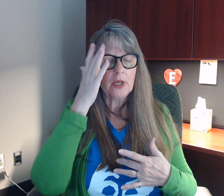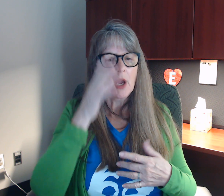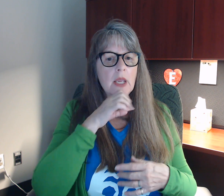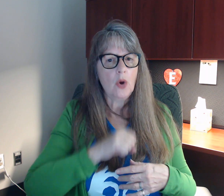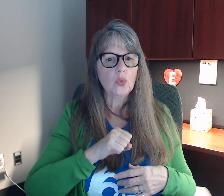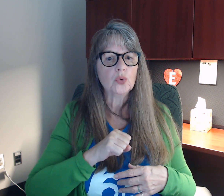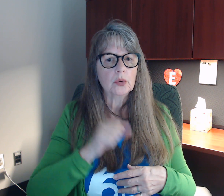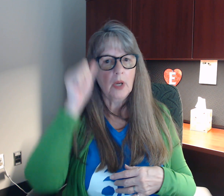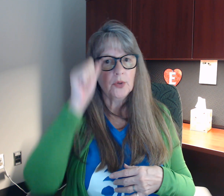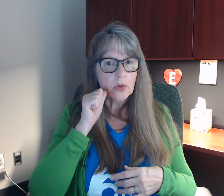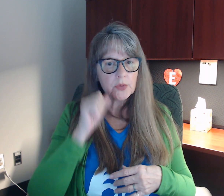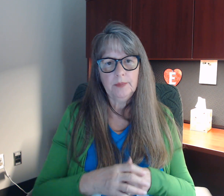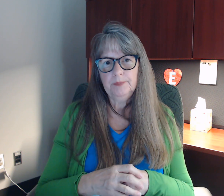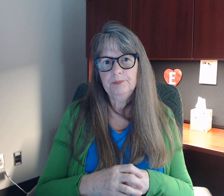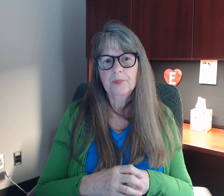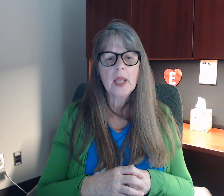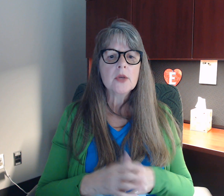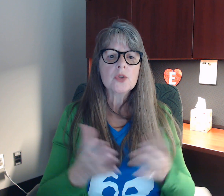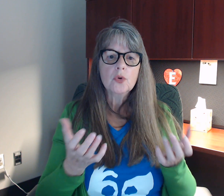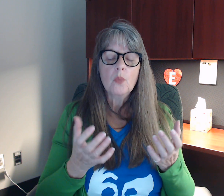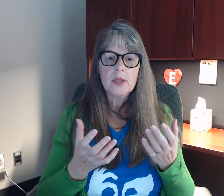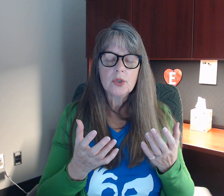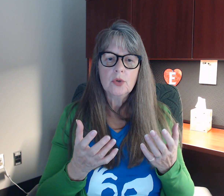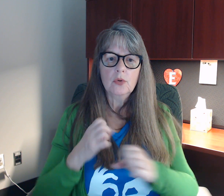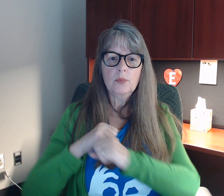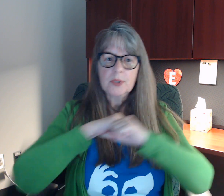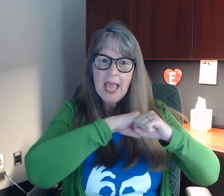in older adults. So you want to